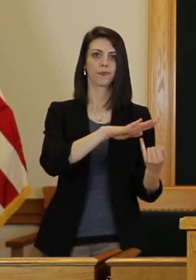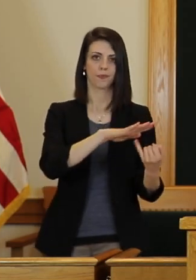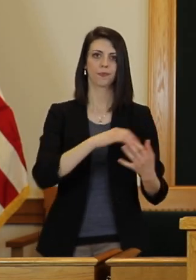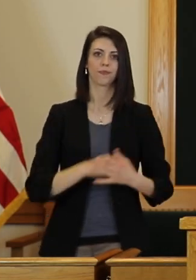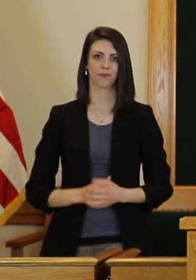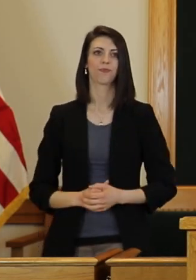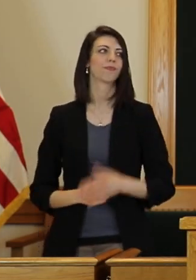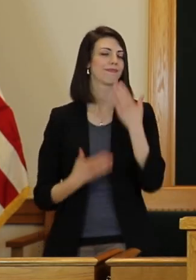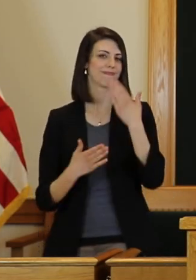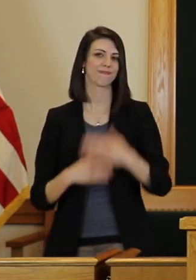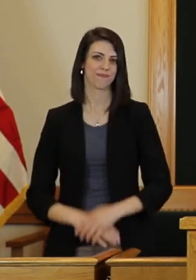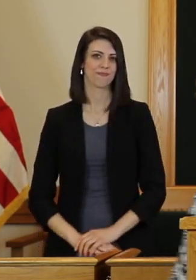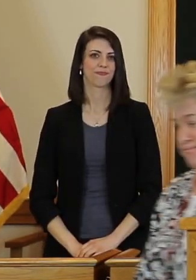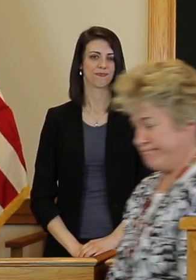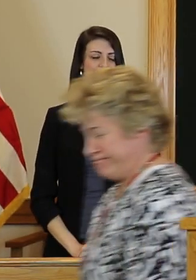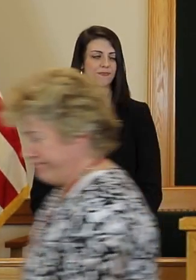quarantine. Thank you.